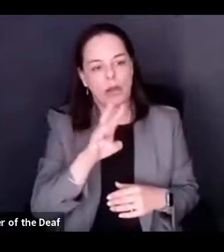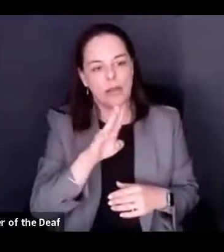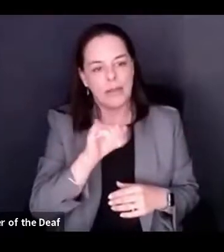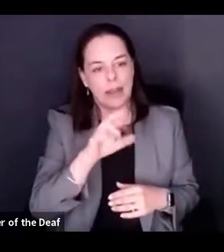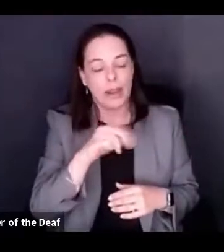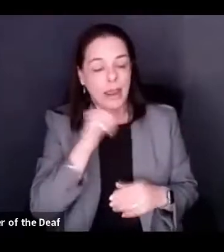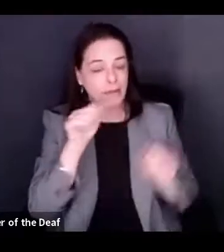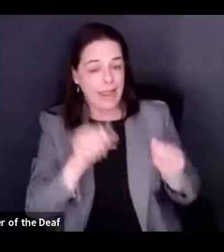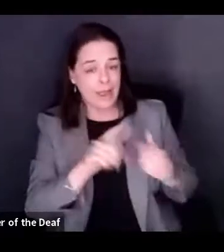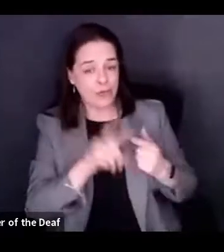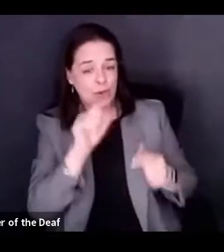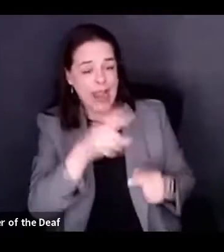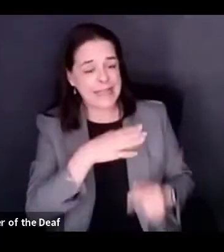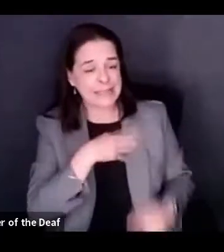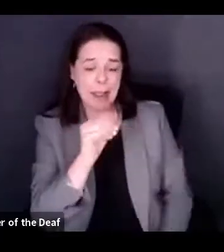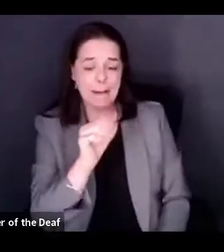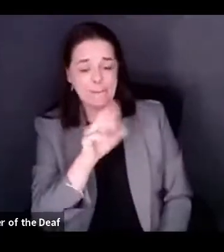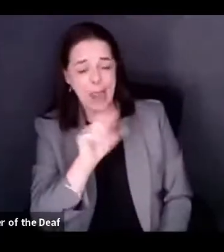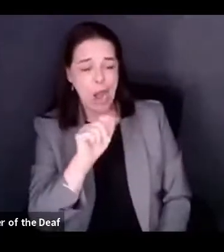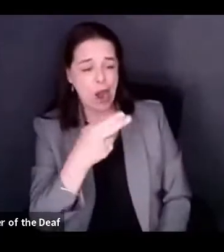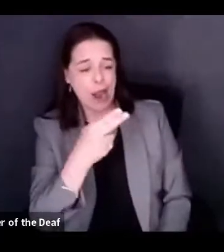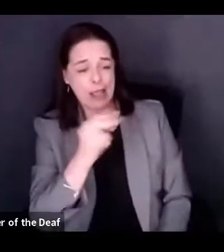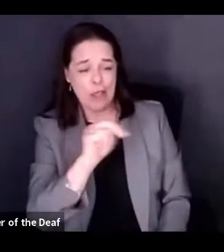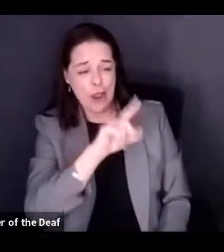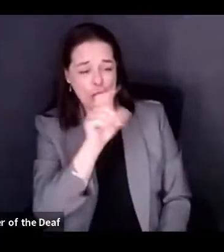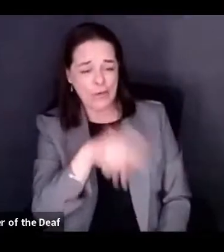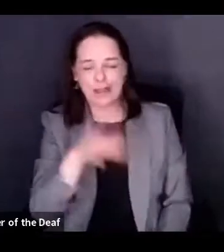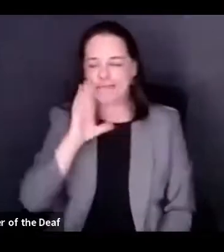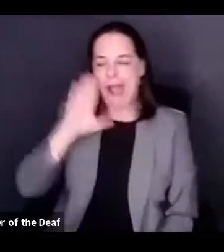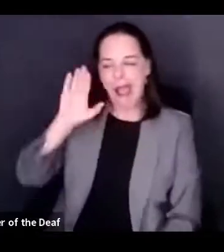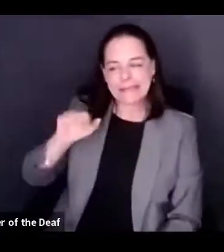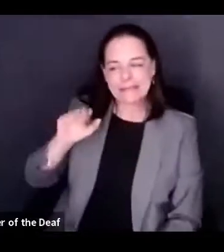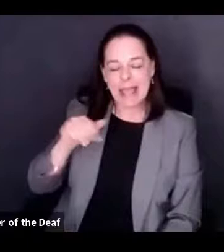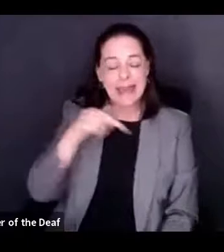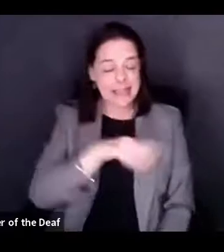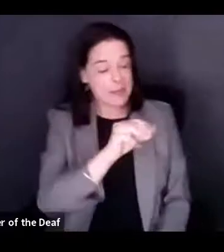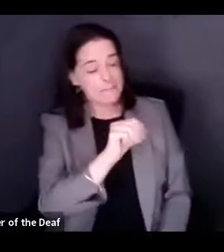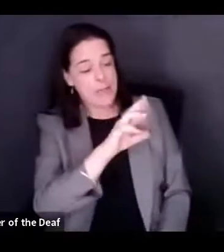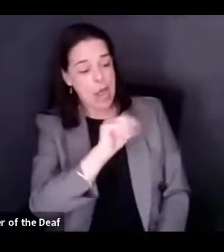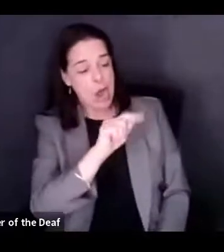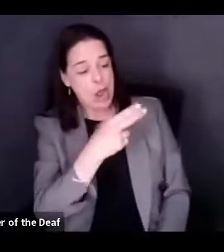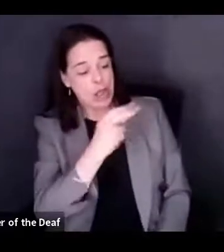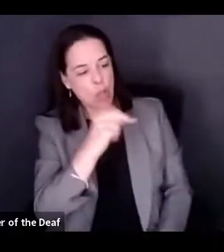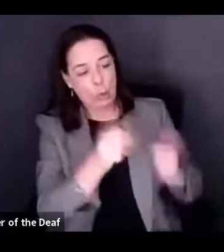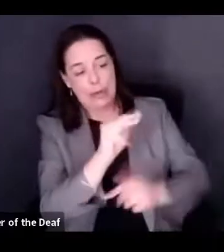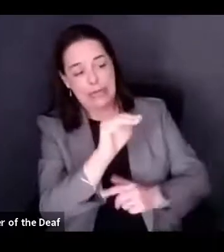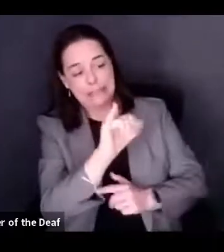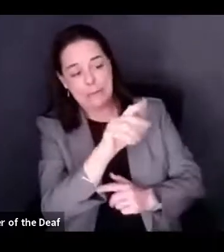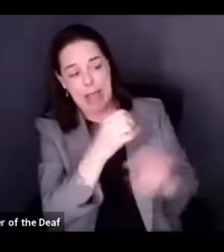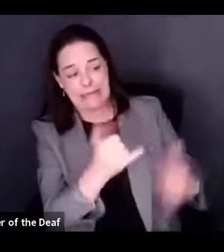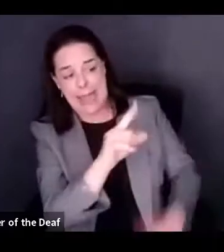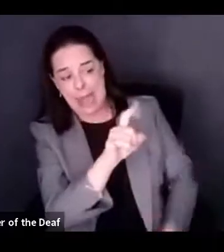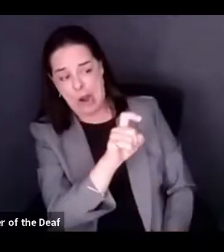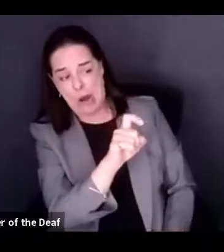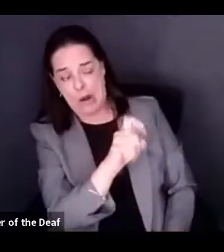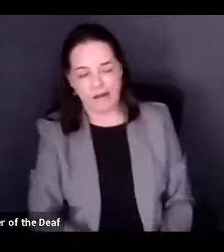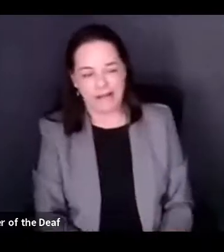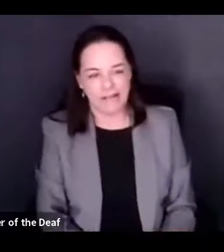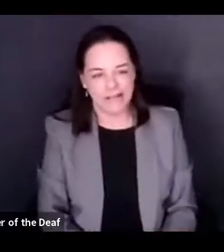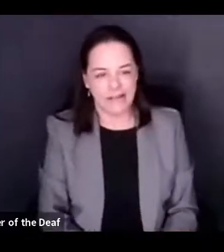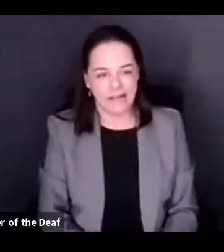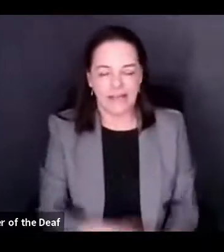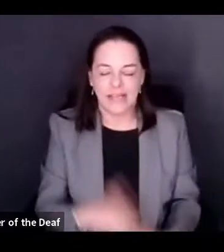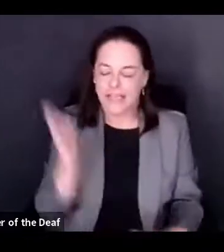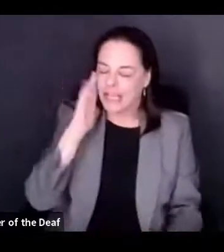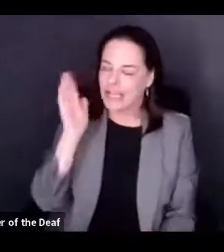opportunity to ask my marathon question. I knew it was going to come. This is a marathon. What mile marker are we on? You